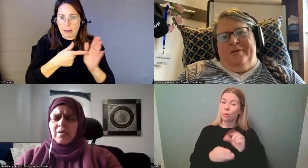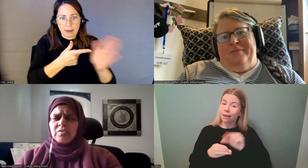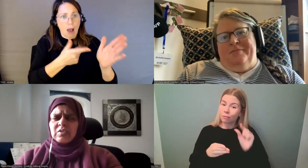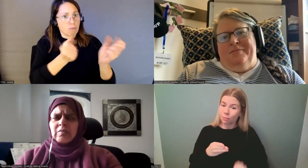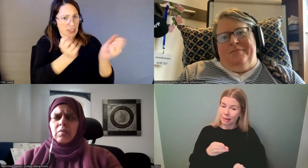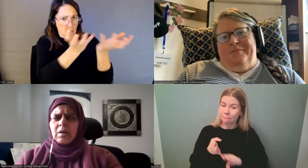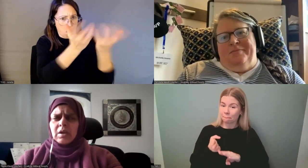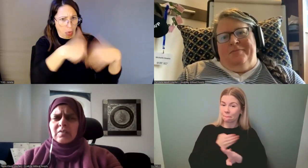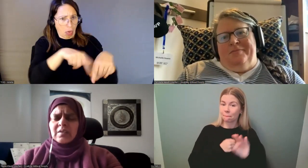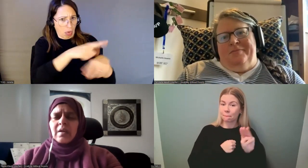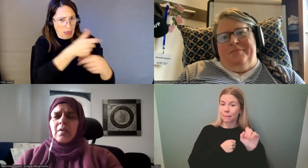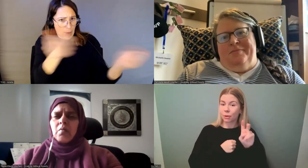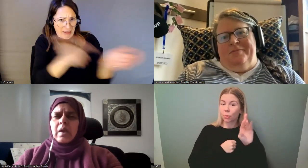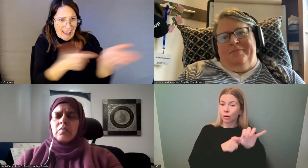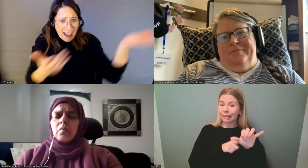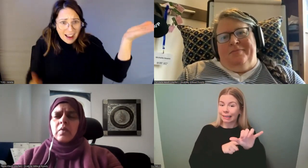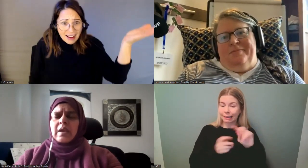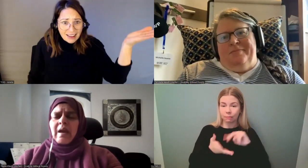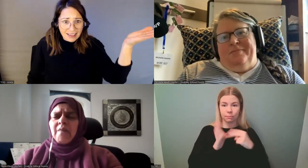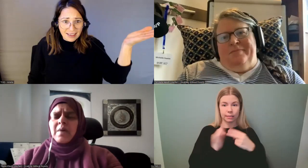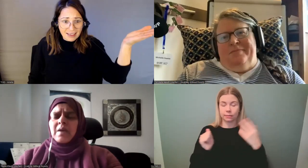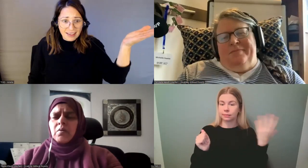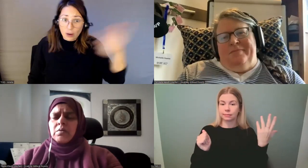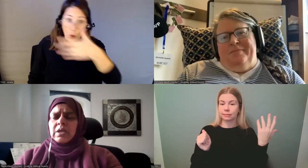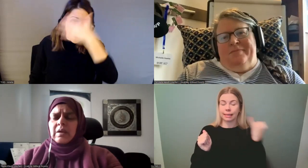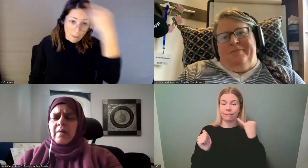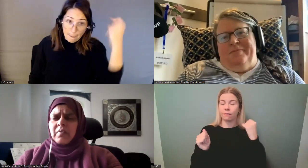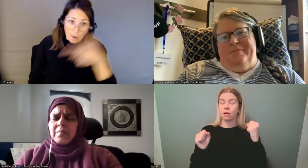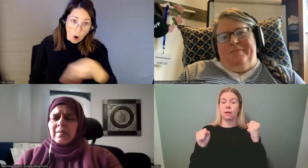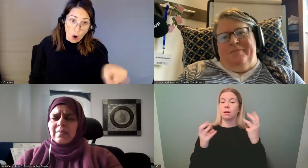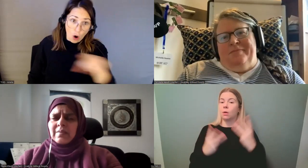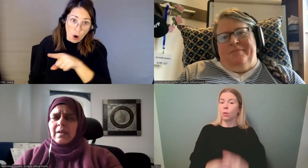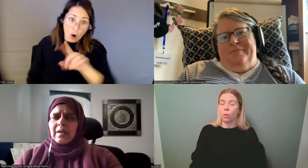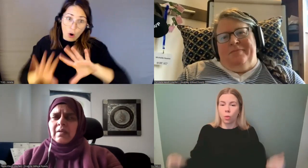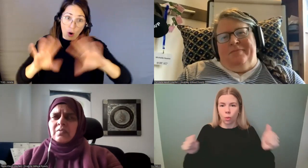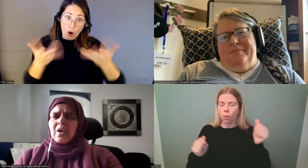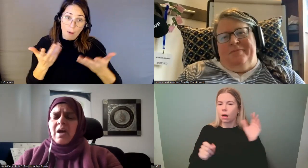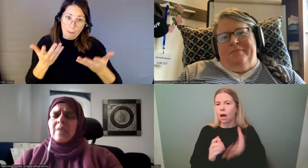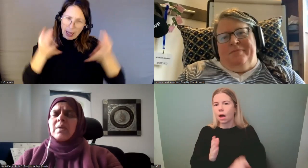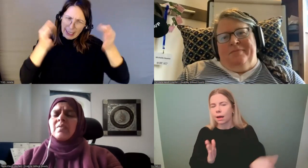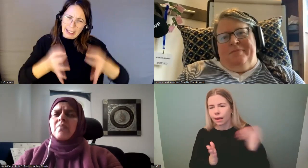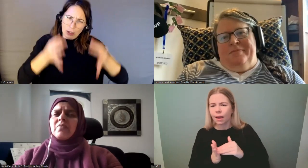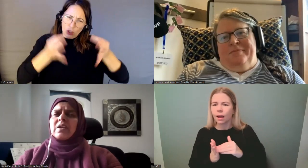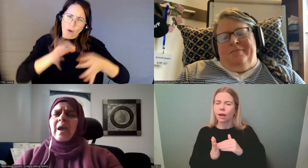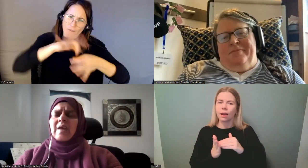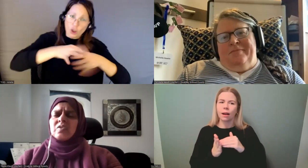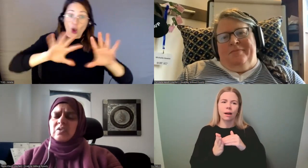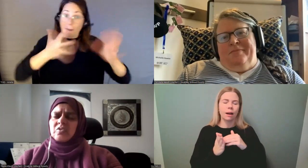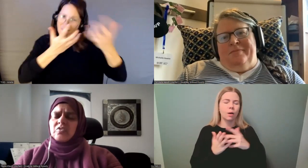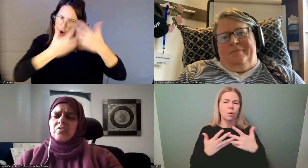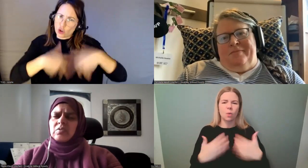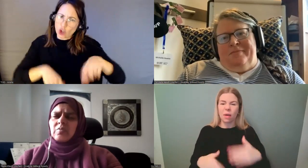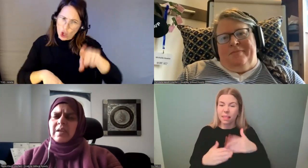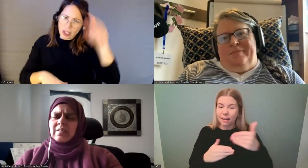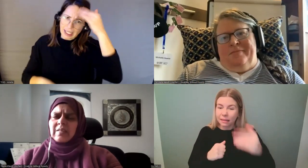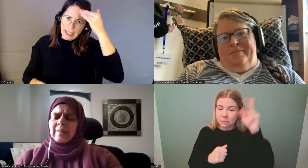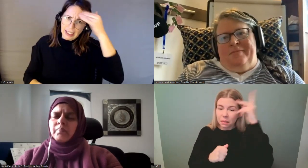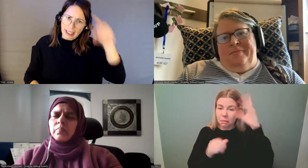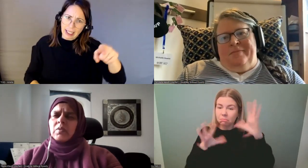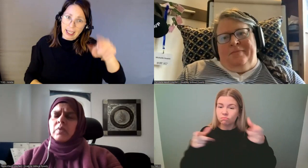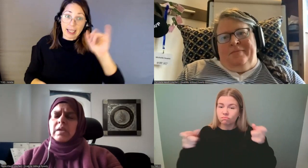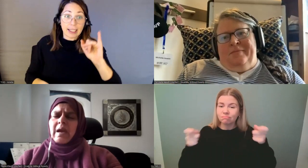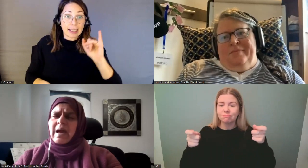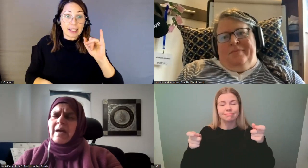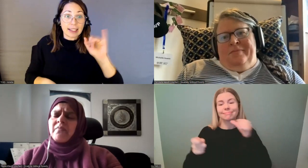our democracy works. When we have minority governments, time is of the essence to do the right